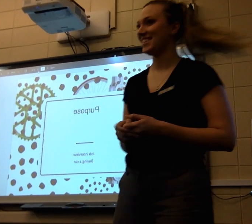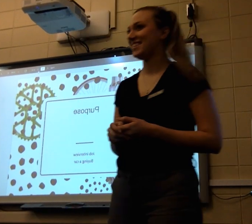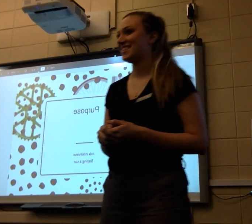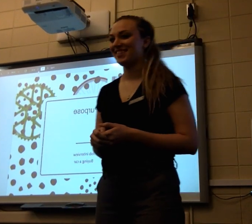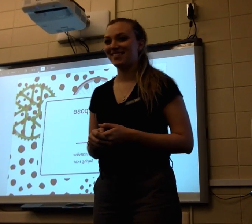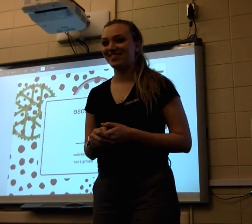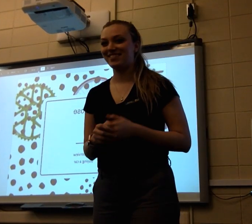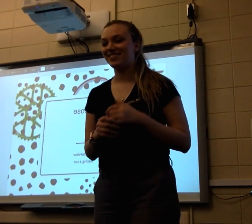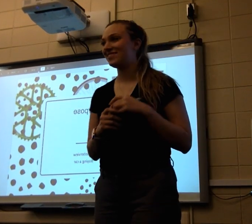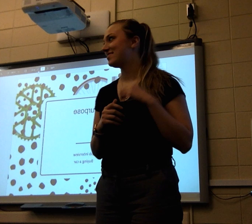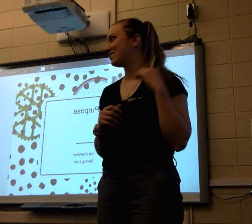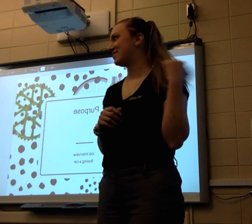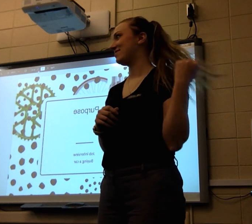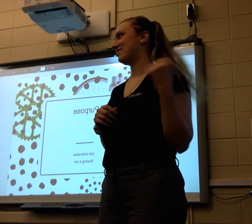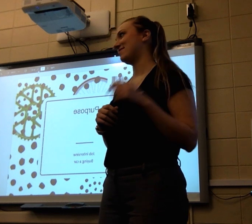Yeah. No. So.